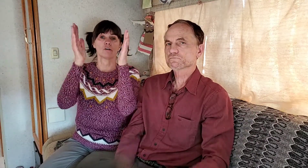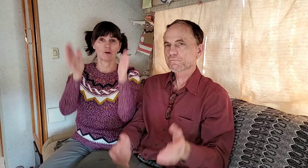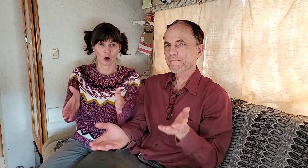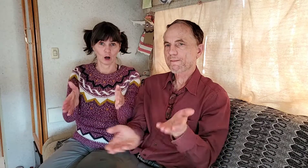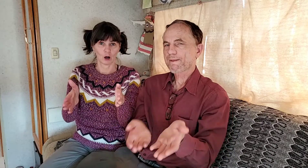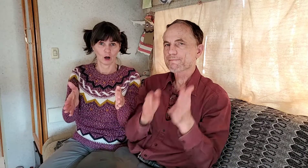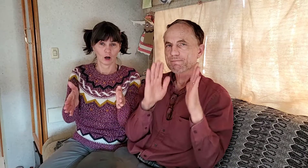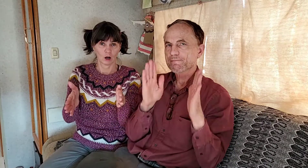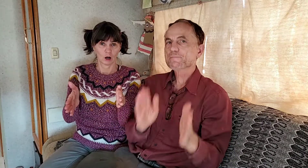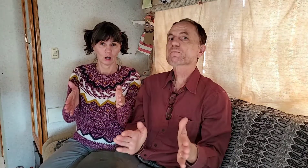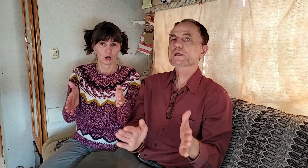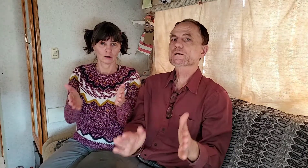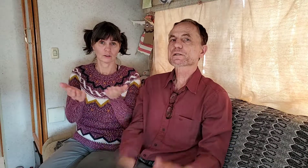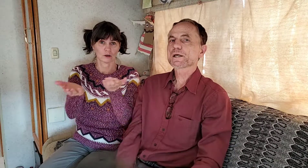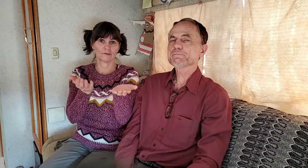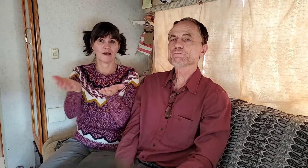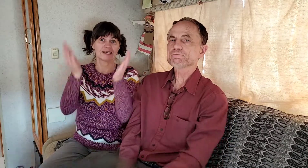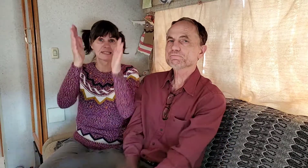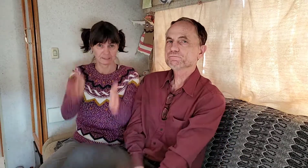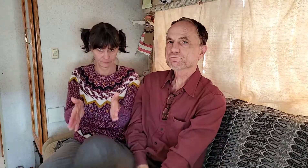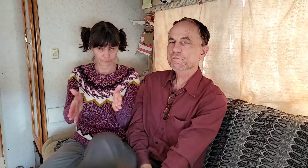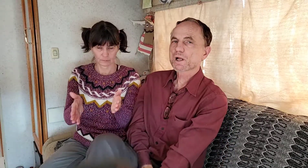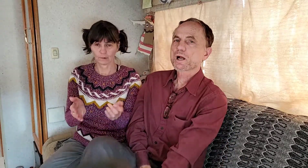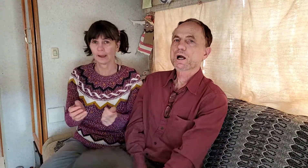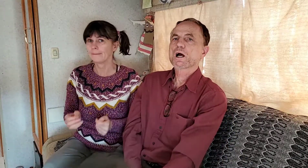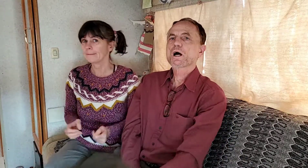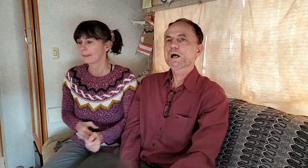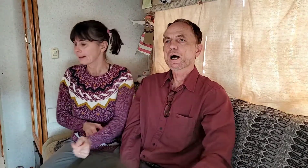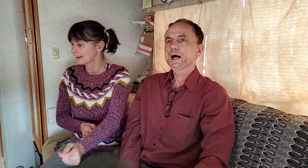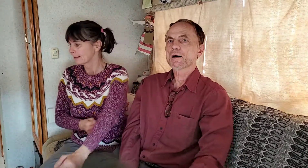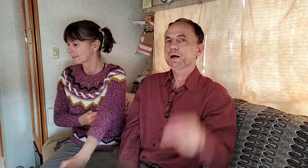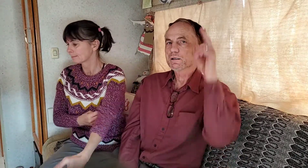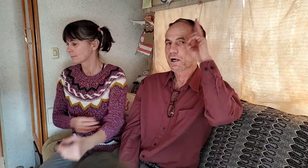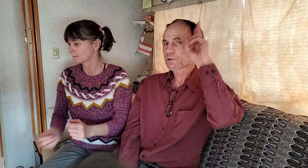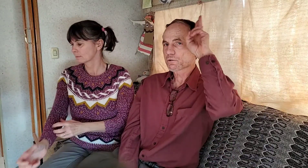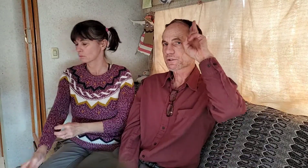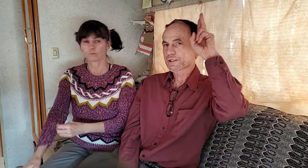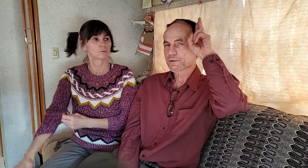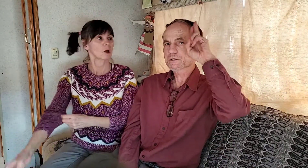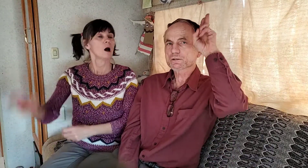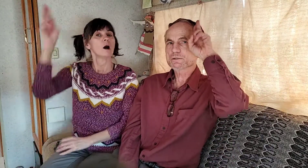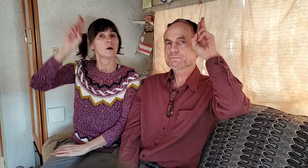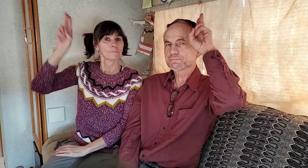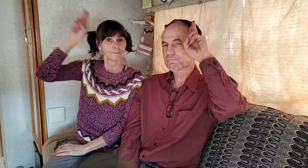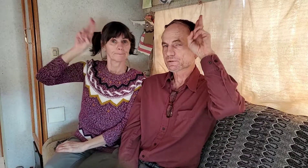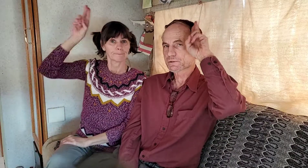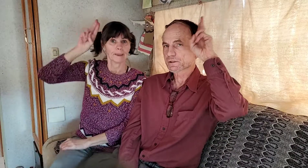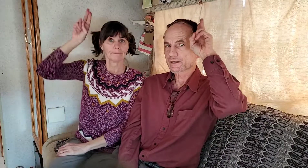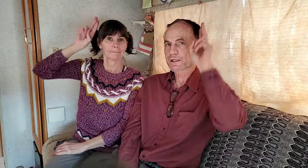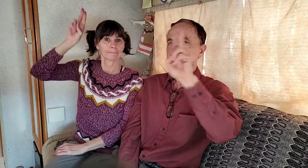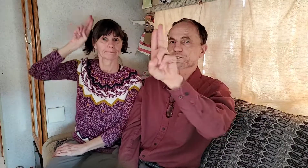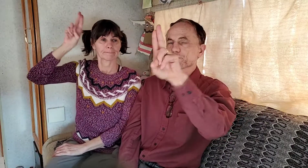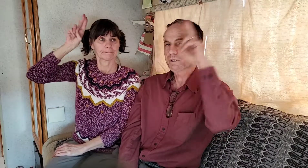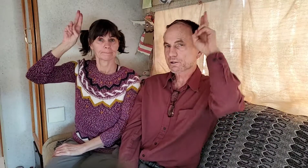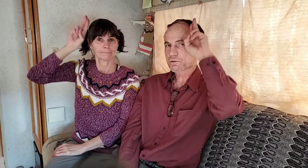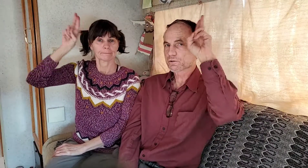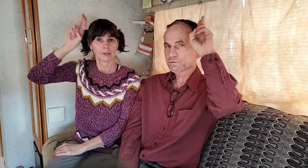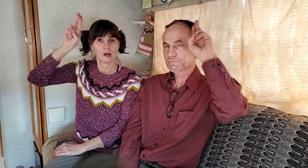server, servant. Okay. Uncle, we're going to do uncle. Yep. Letter U, uncle.